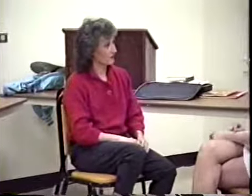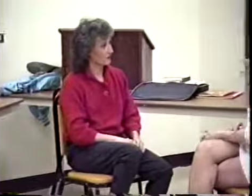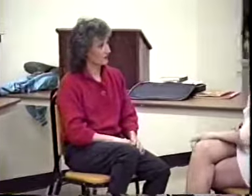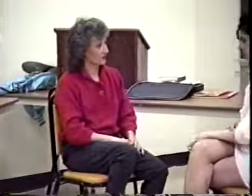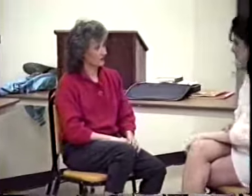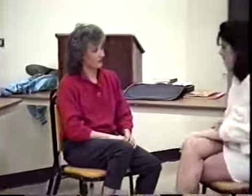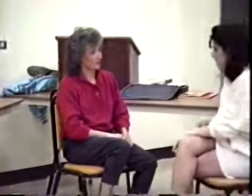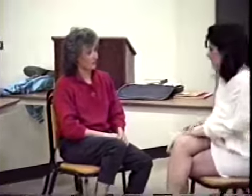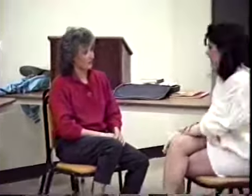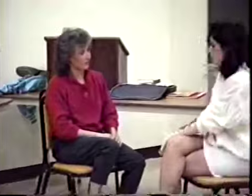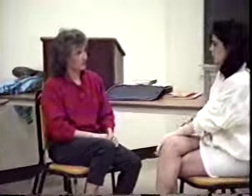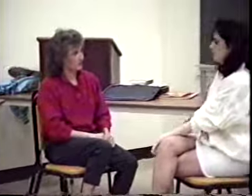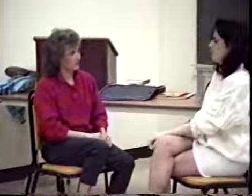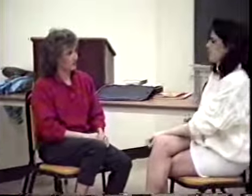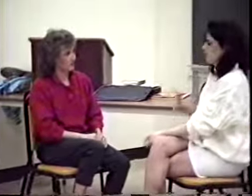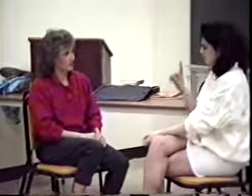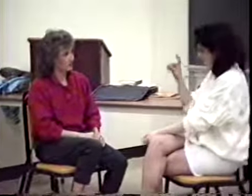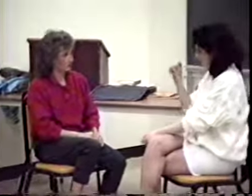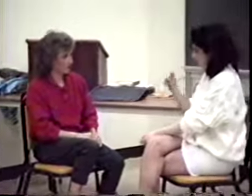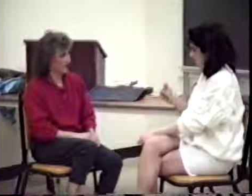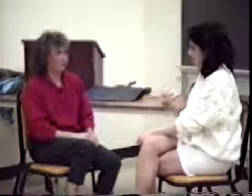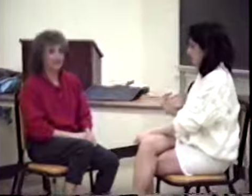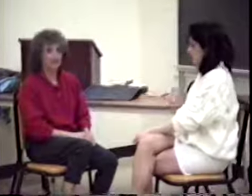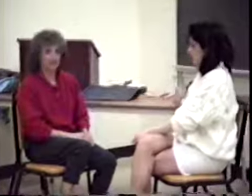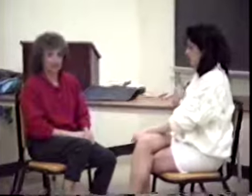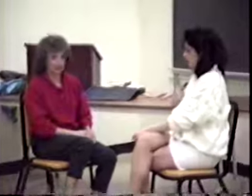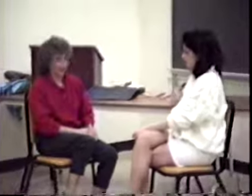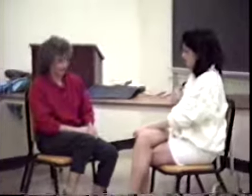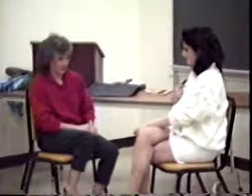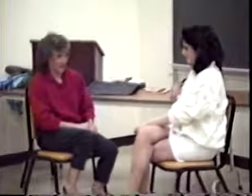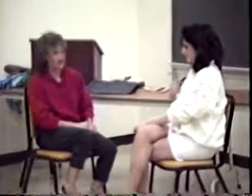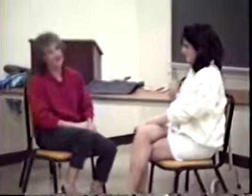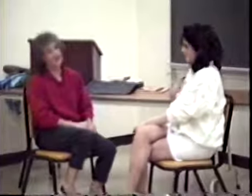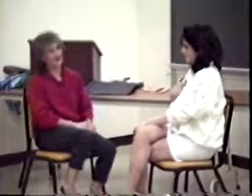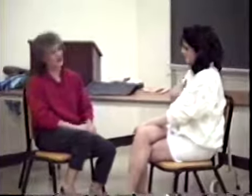Janice asked if I lived with her brother. And she says she does.